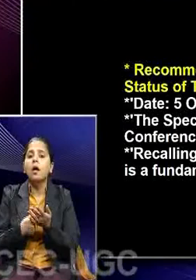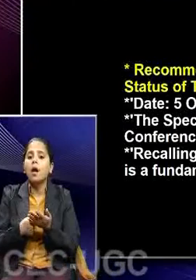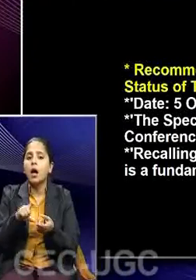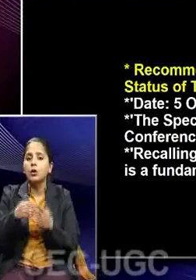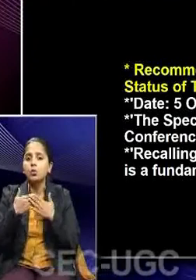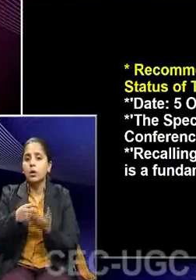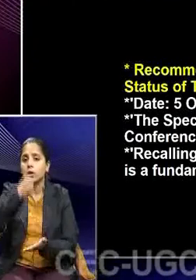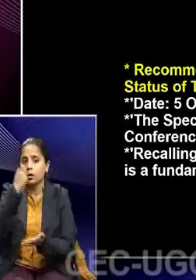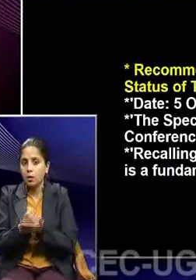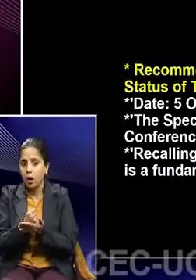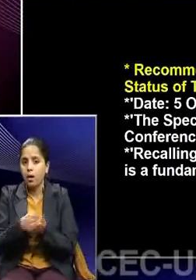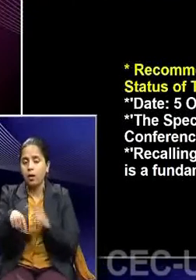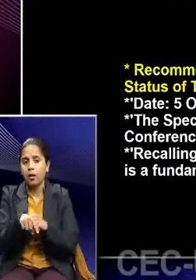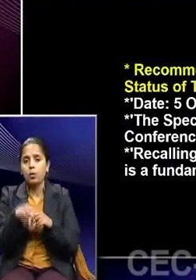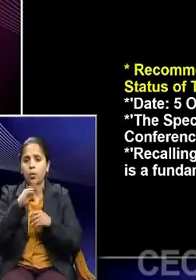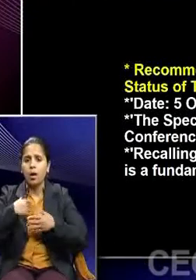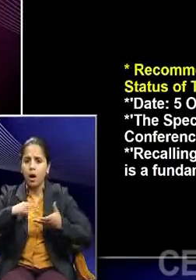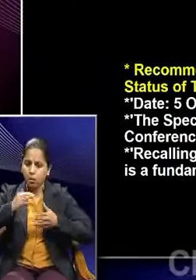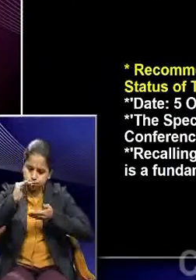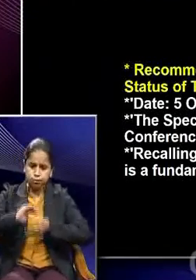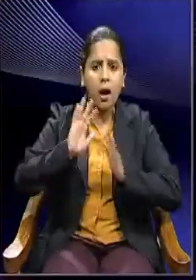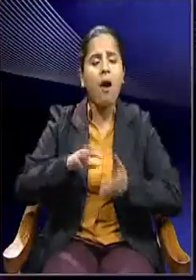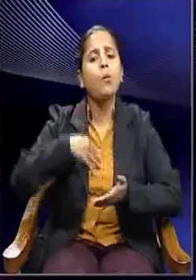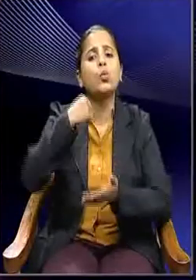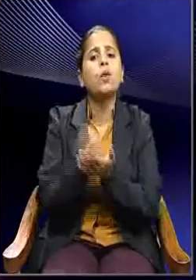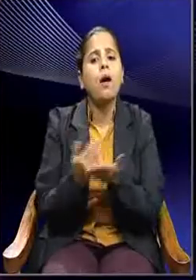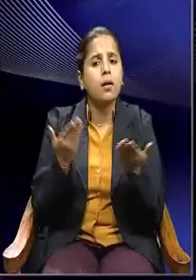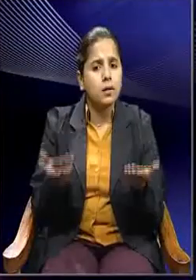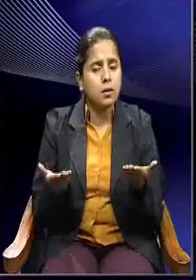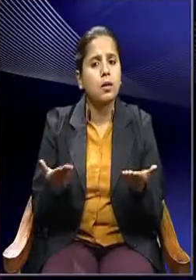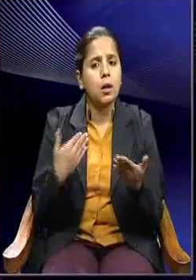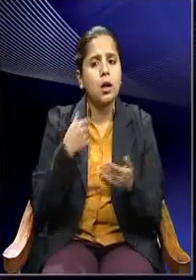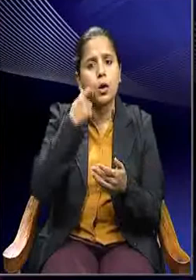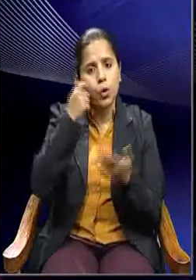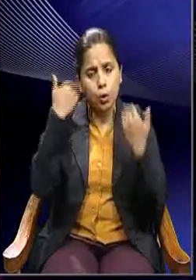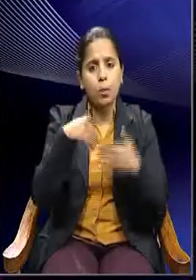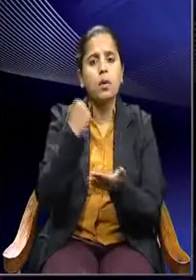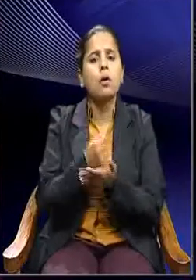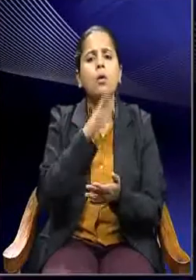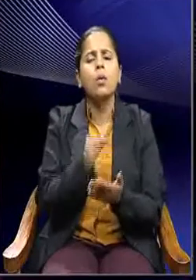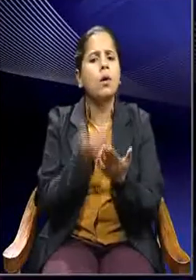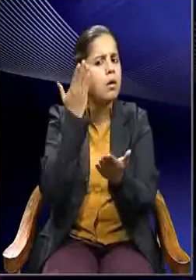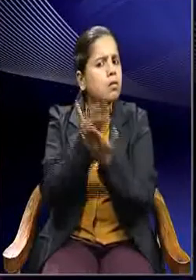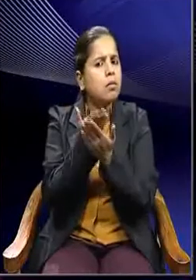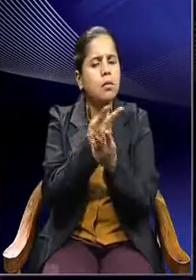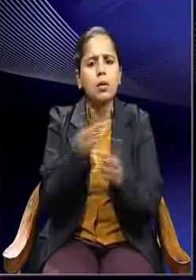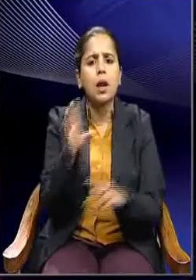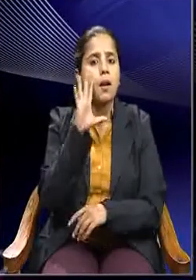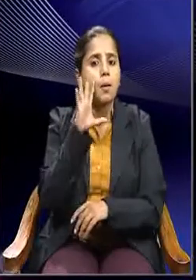a fundamental human right, and that this recommendation talks about some of the